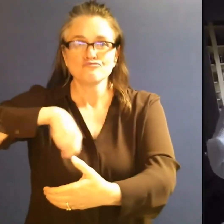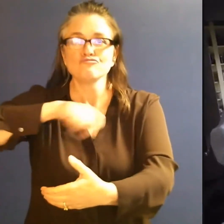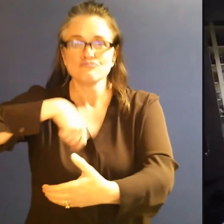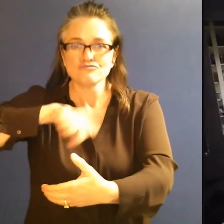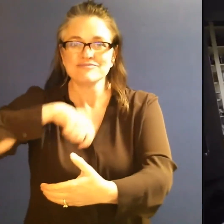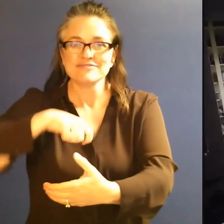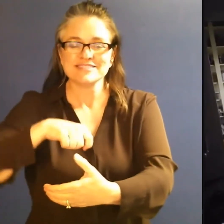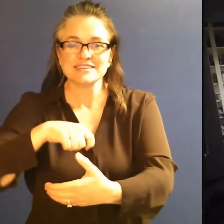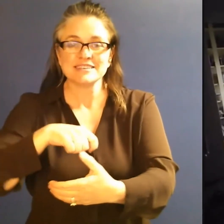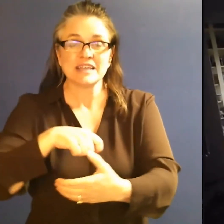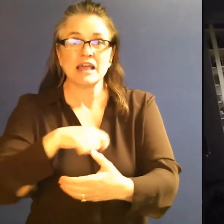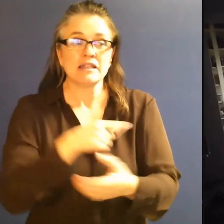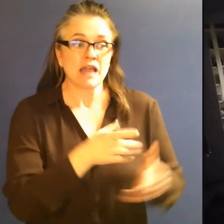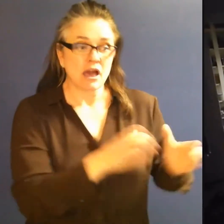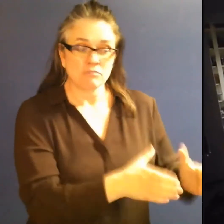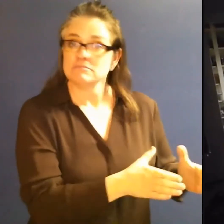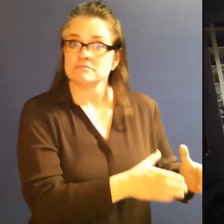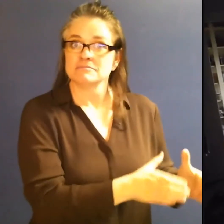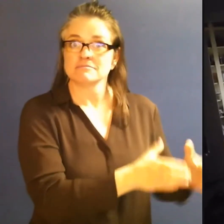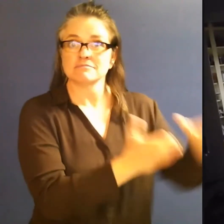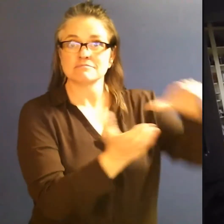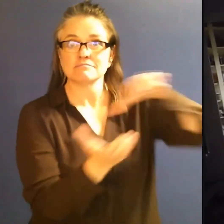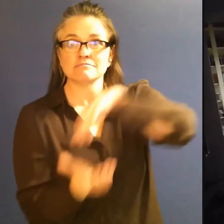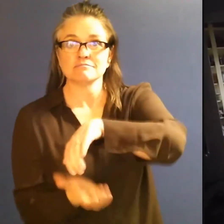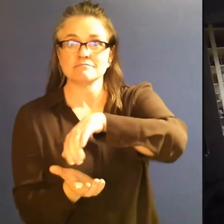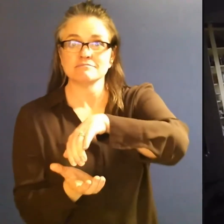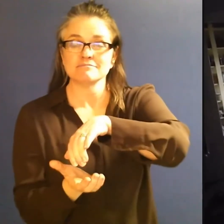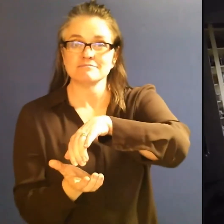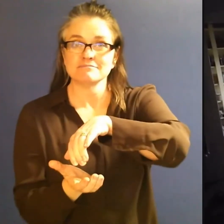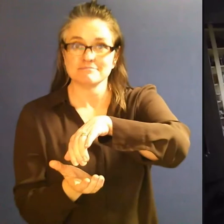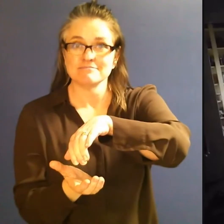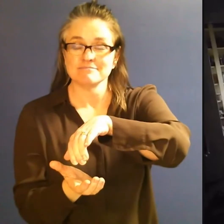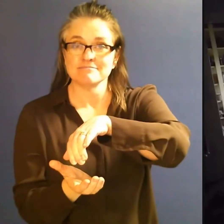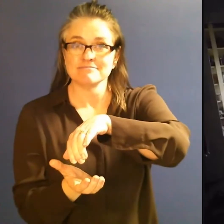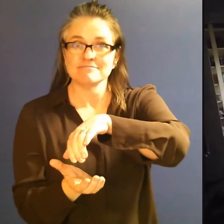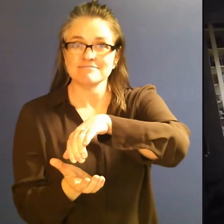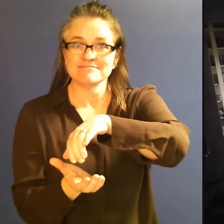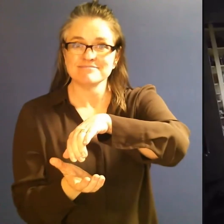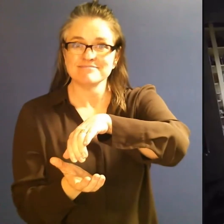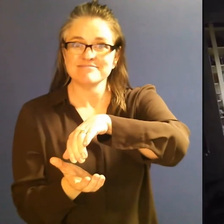you add in your dry ingredients.